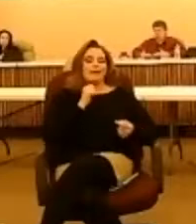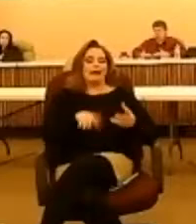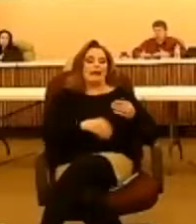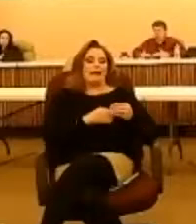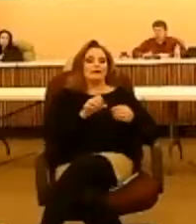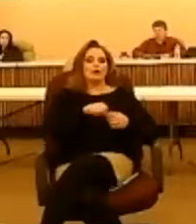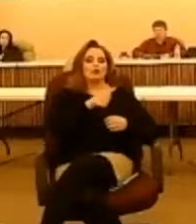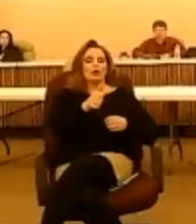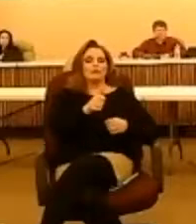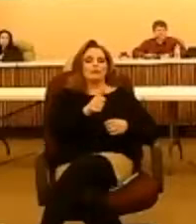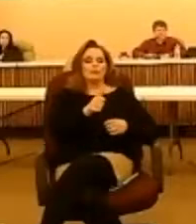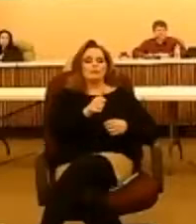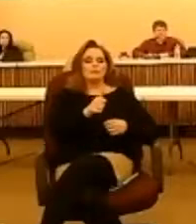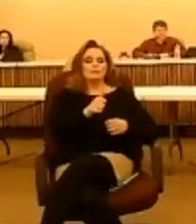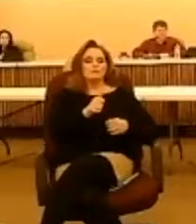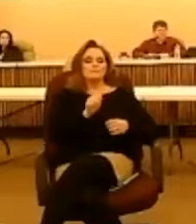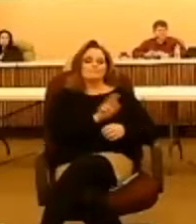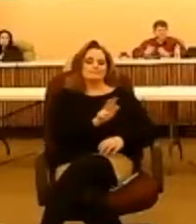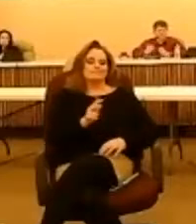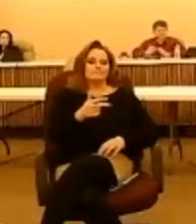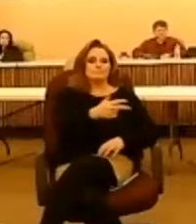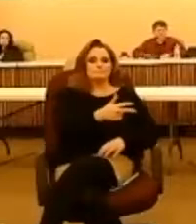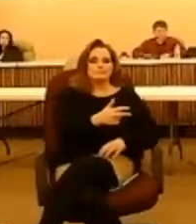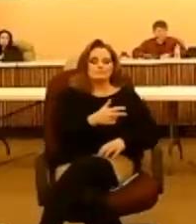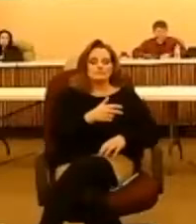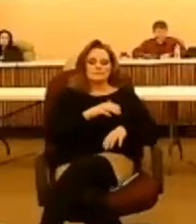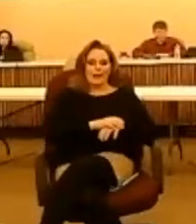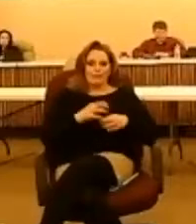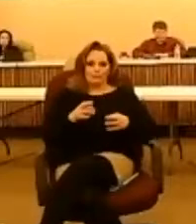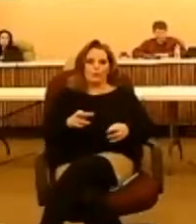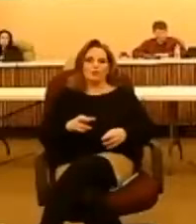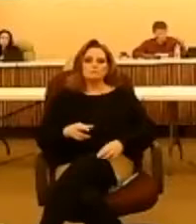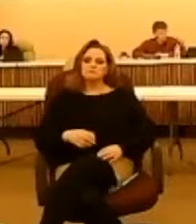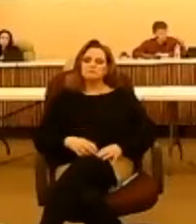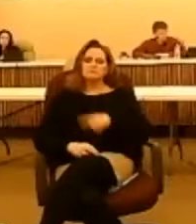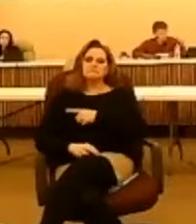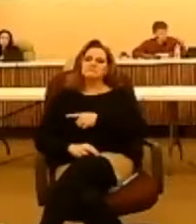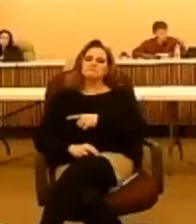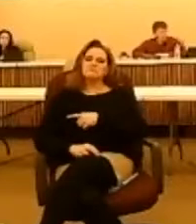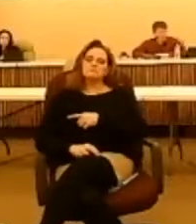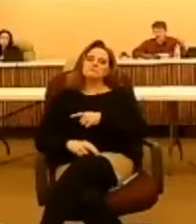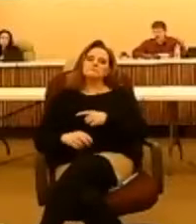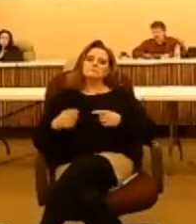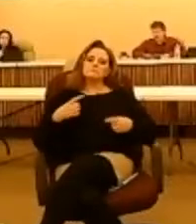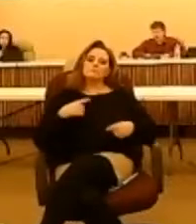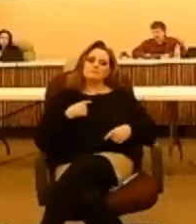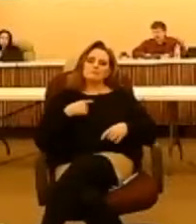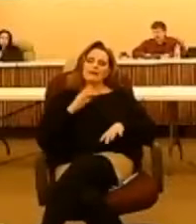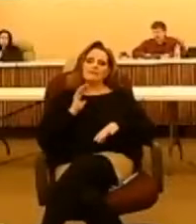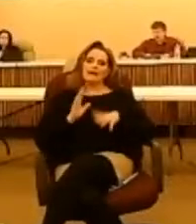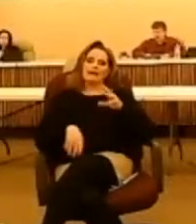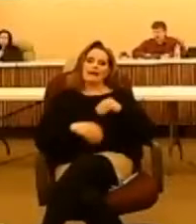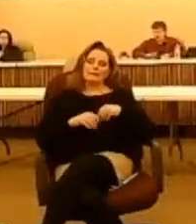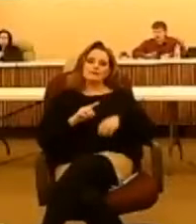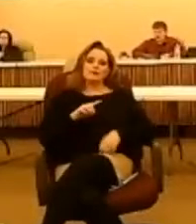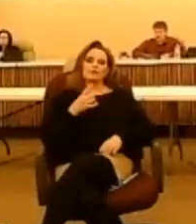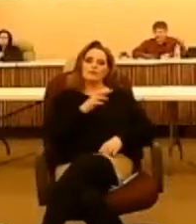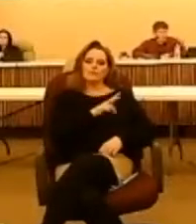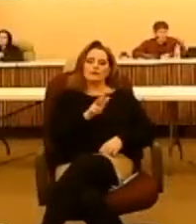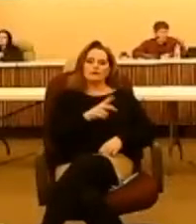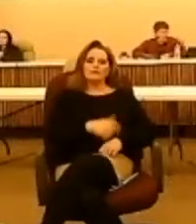additional turn lane for the exit. And so they've done that as well. So I've probably stolen some of Jess's